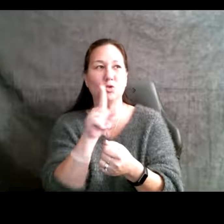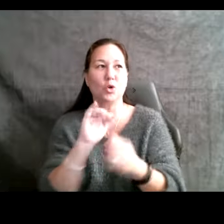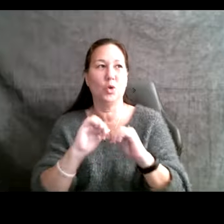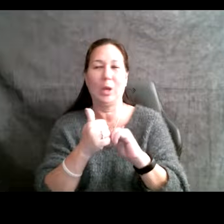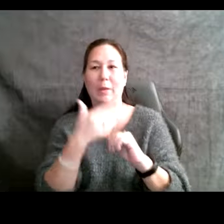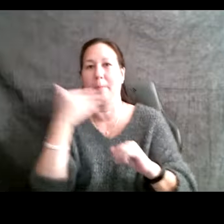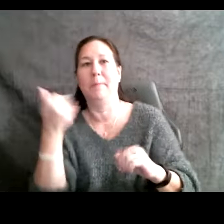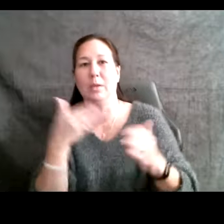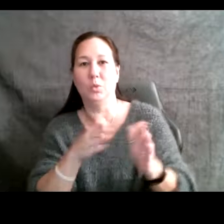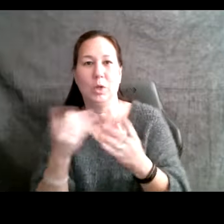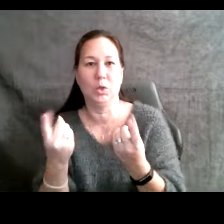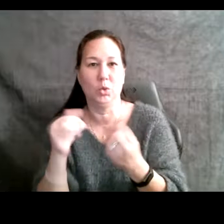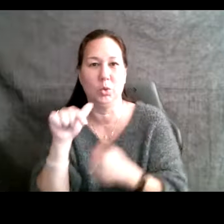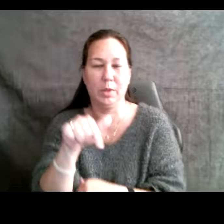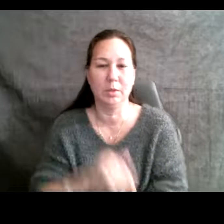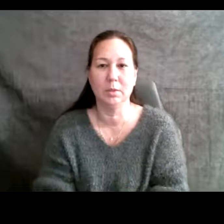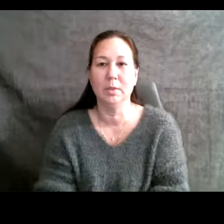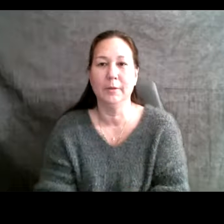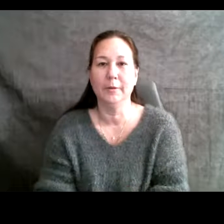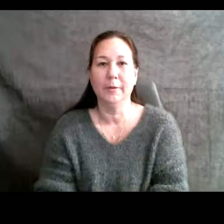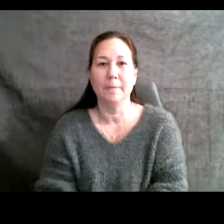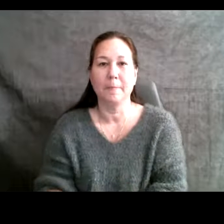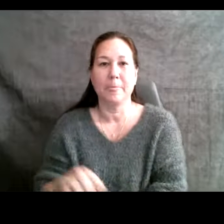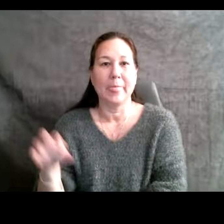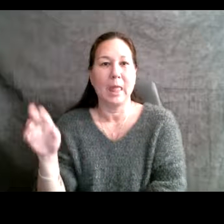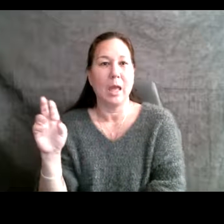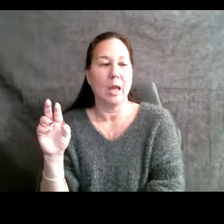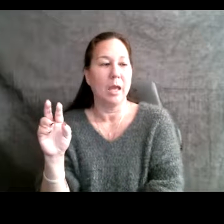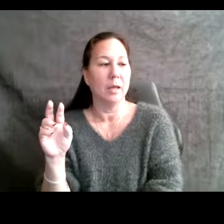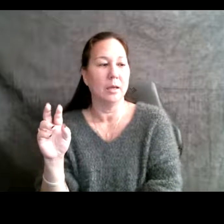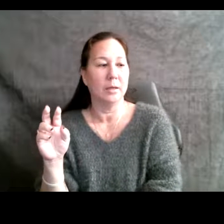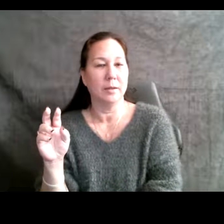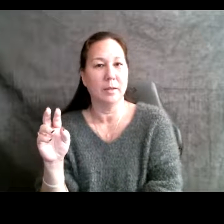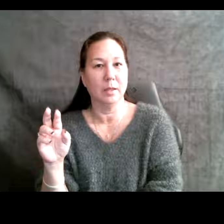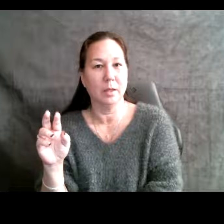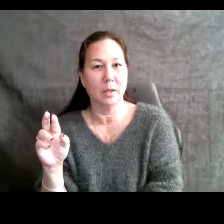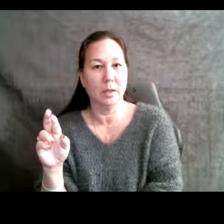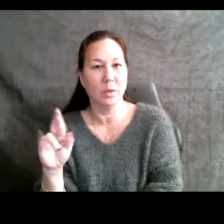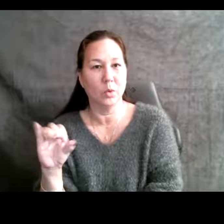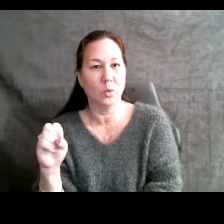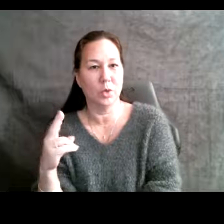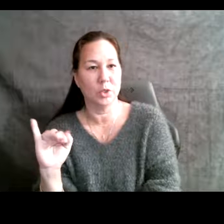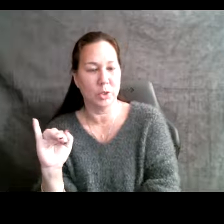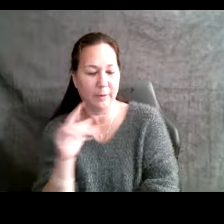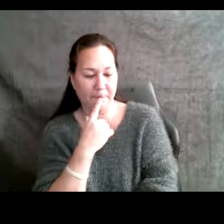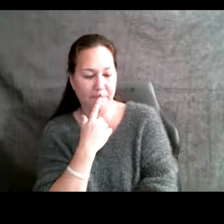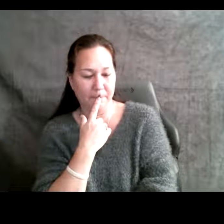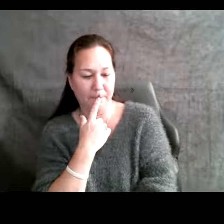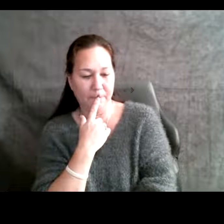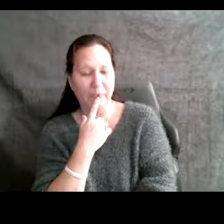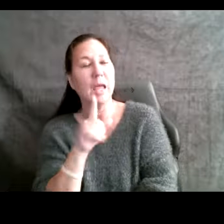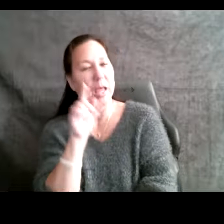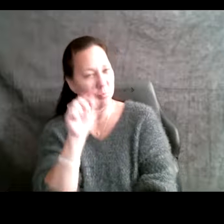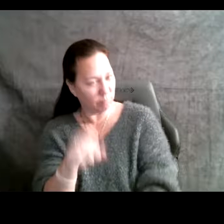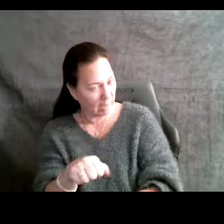recommendation. We can certainly collect, you know, you all could individually send in